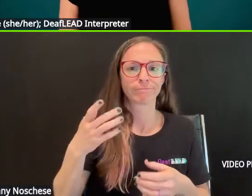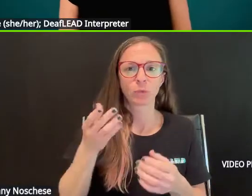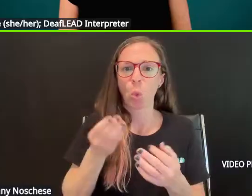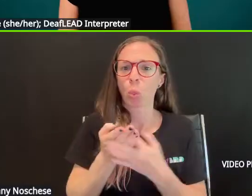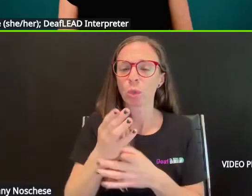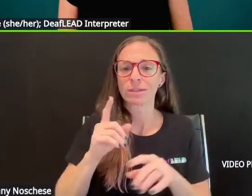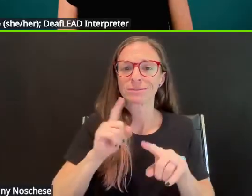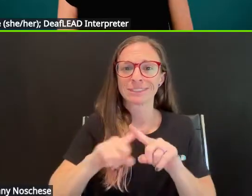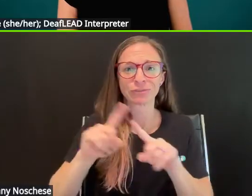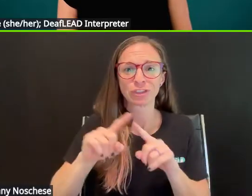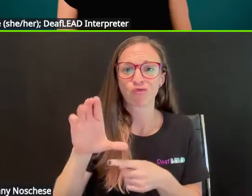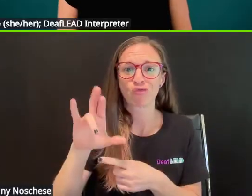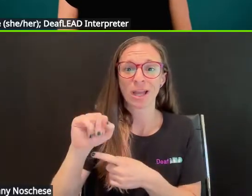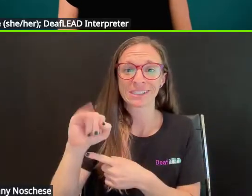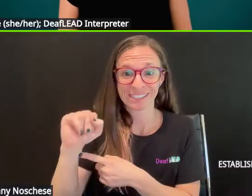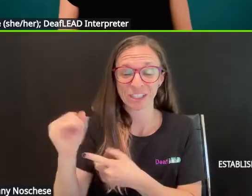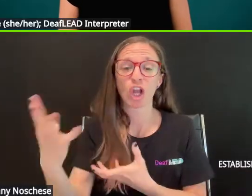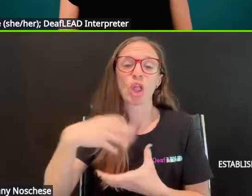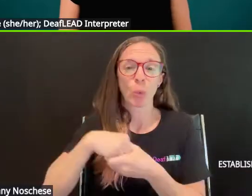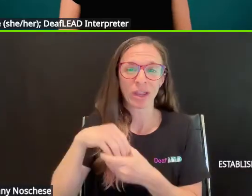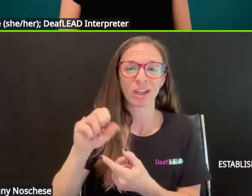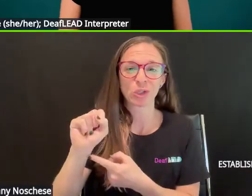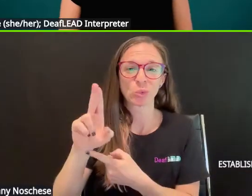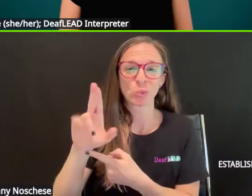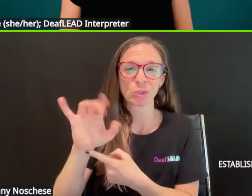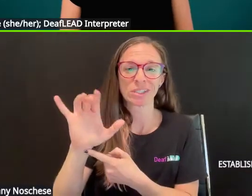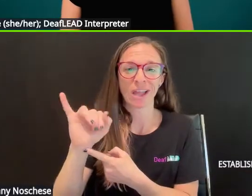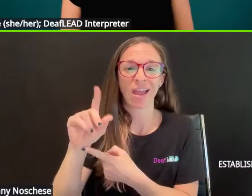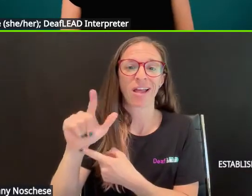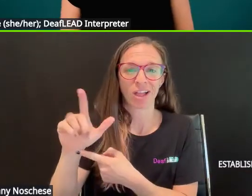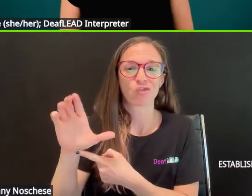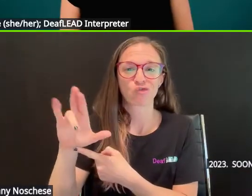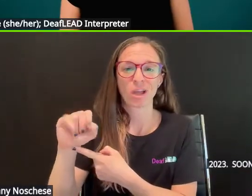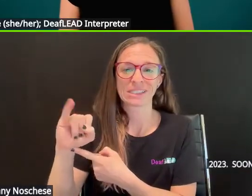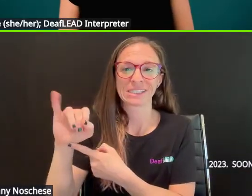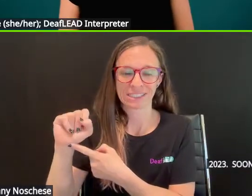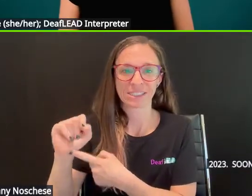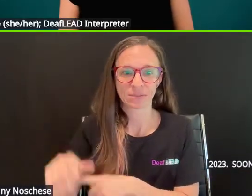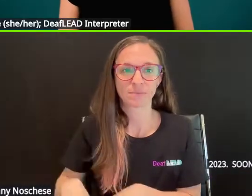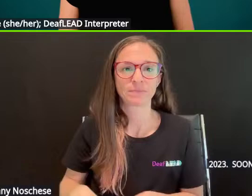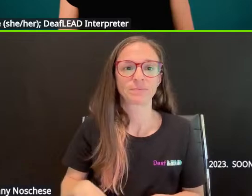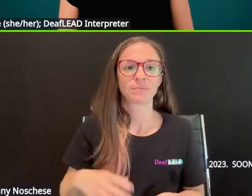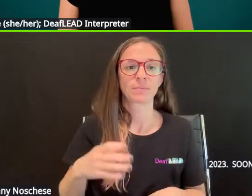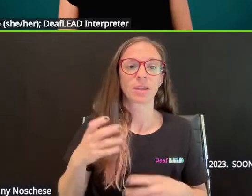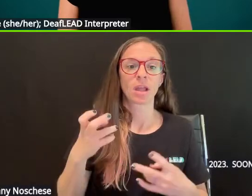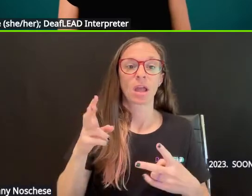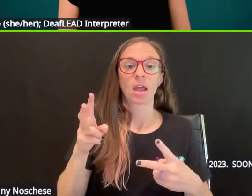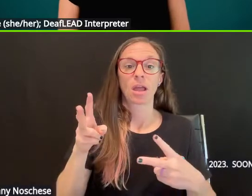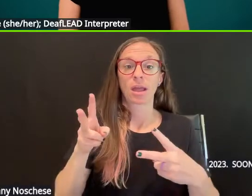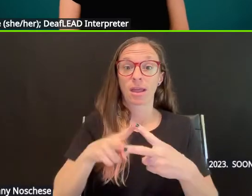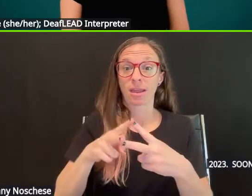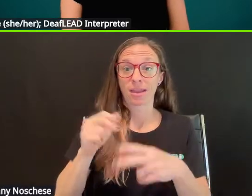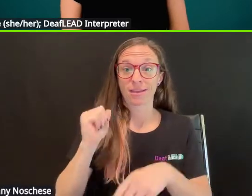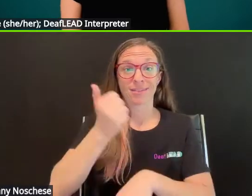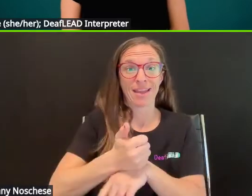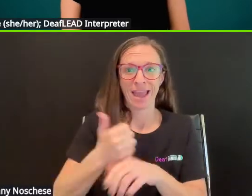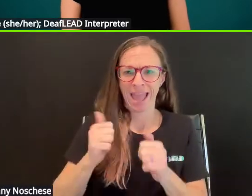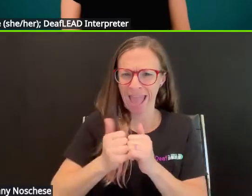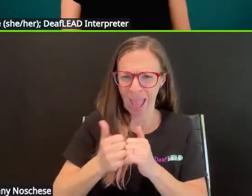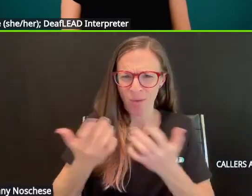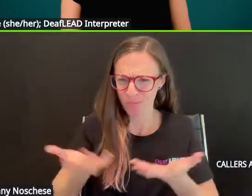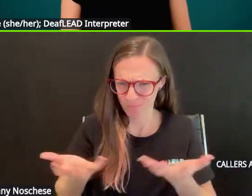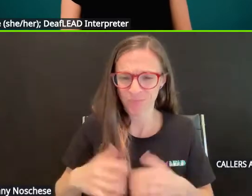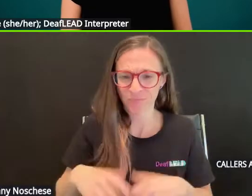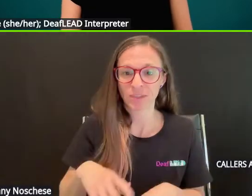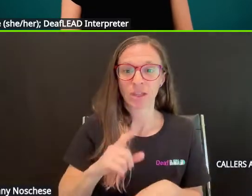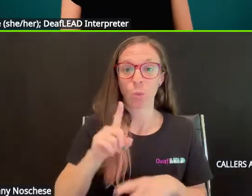line are often calling us because they are going through a variety of crises, including suicidal ideation. And so